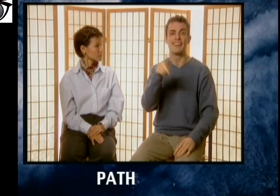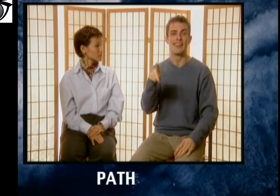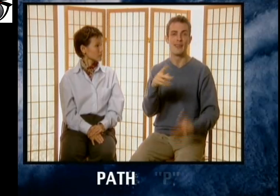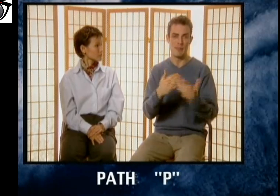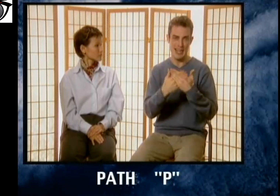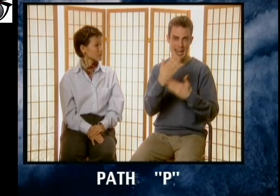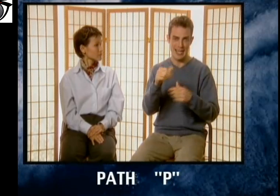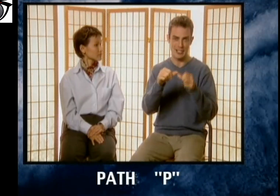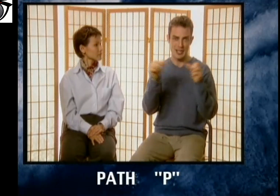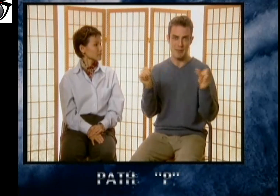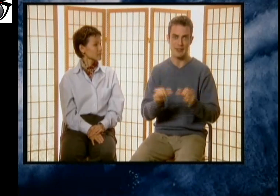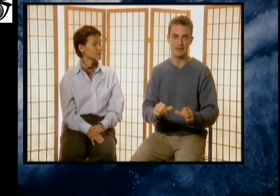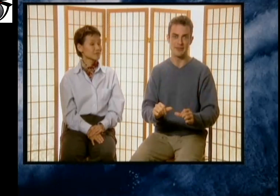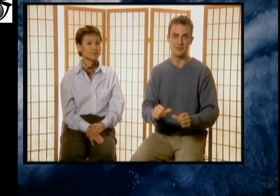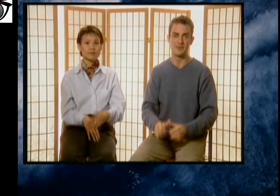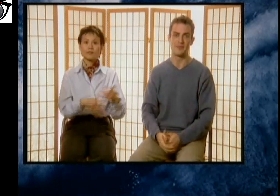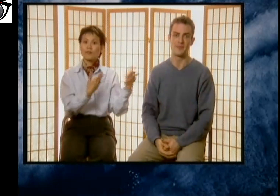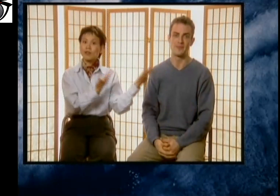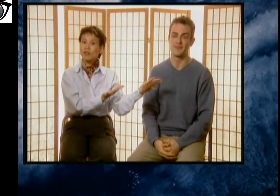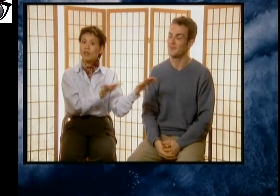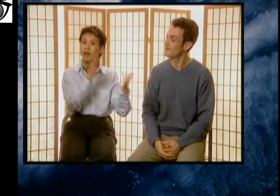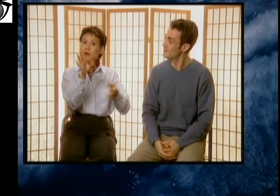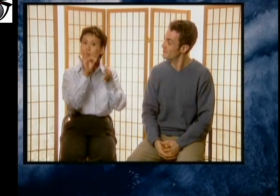path, the P hand shape.